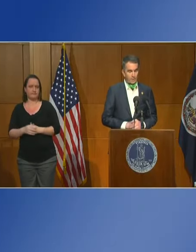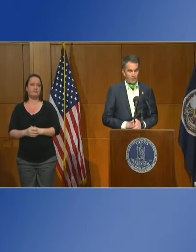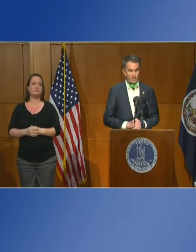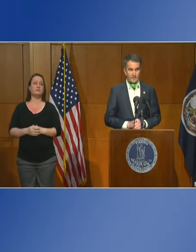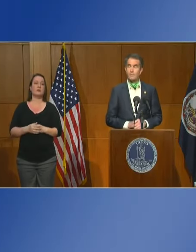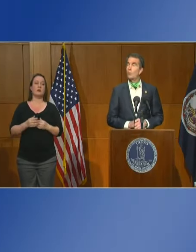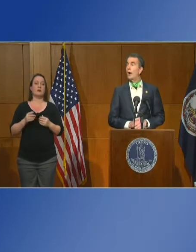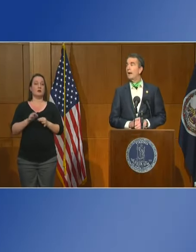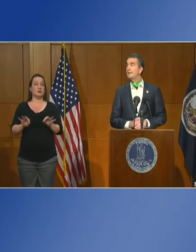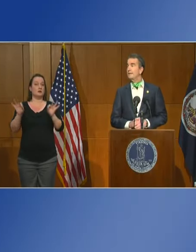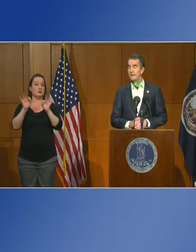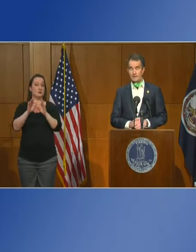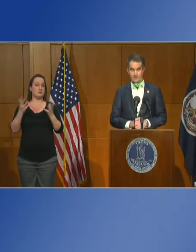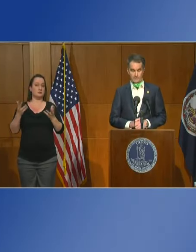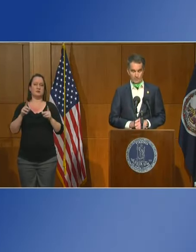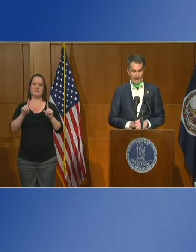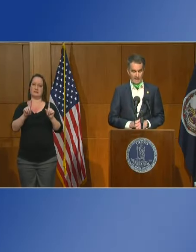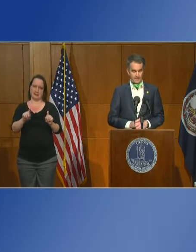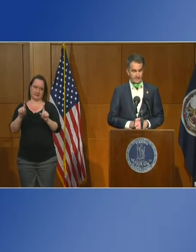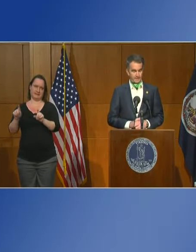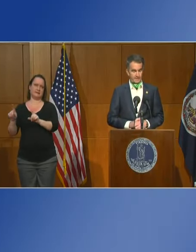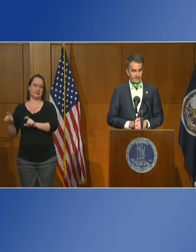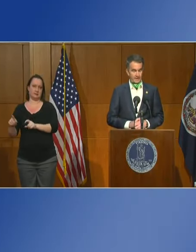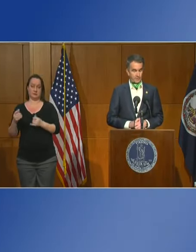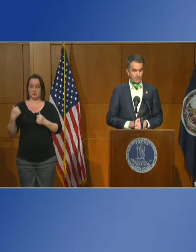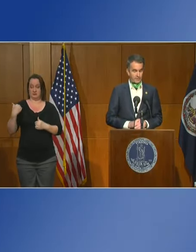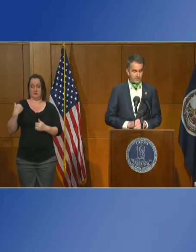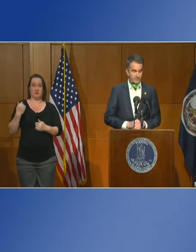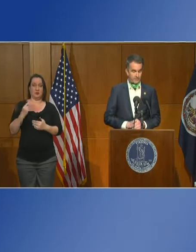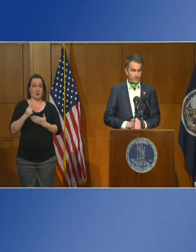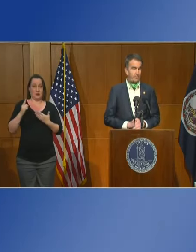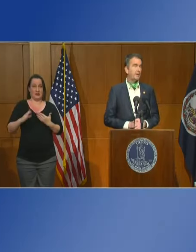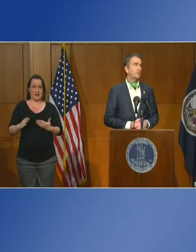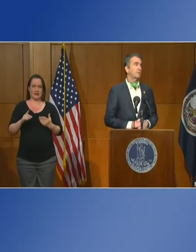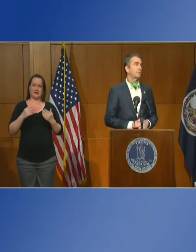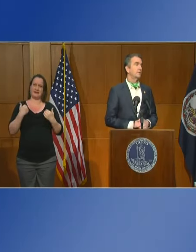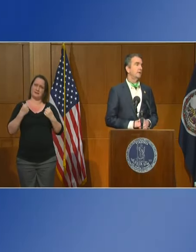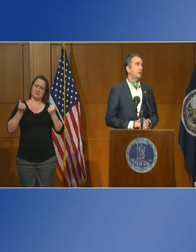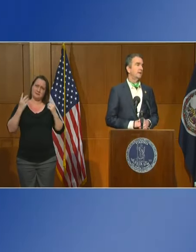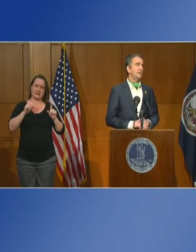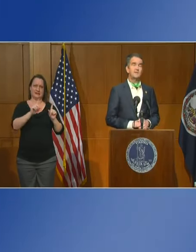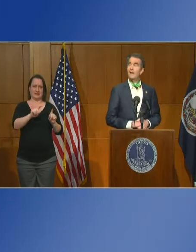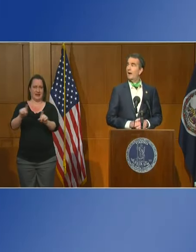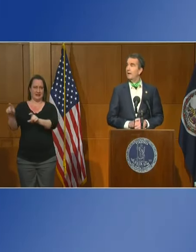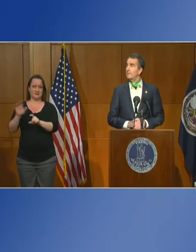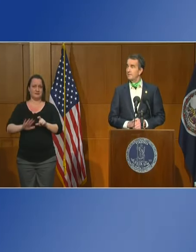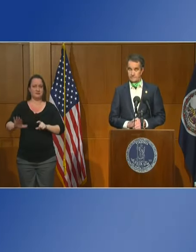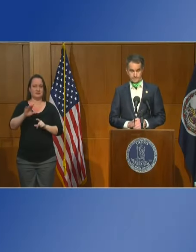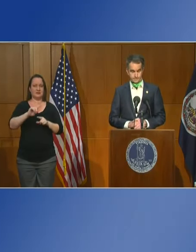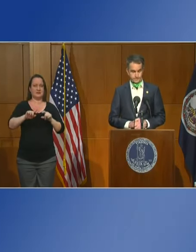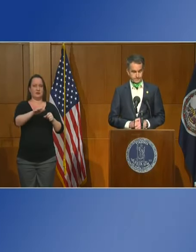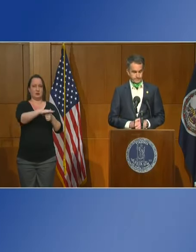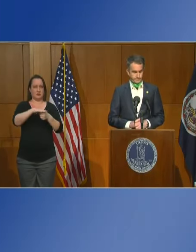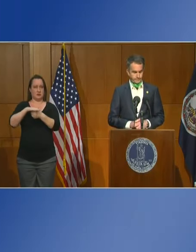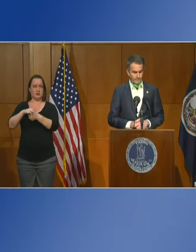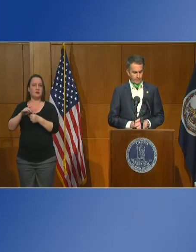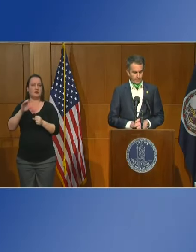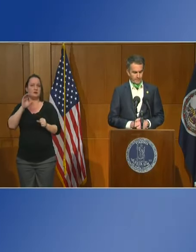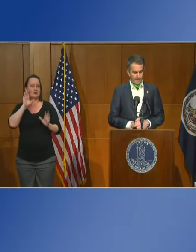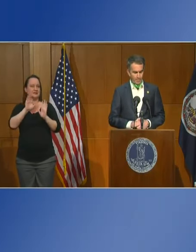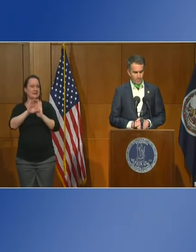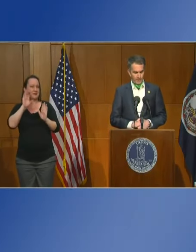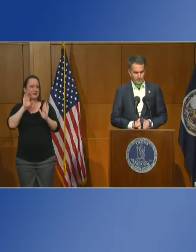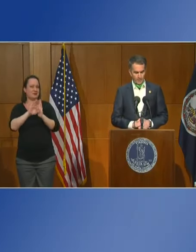testing went on in a variety of localities, as you can see from the pictures in these slides.